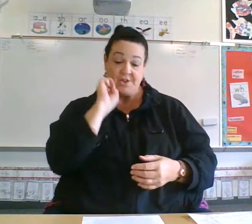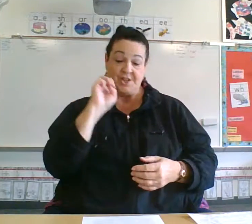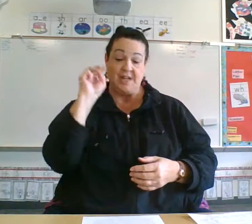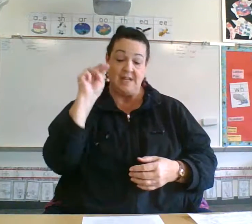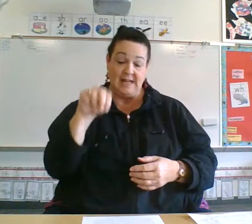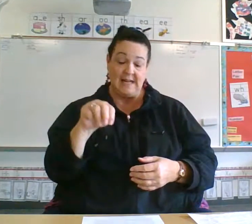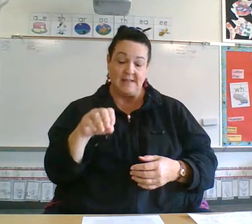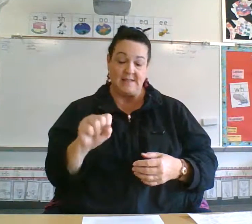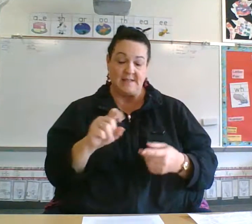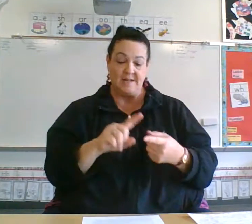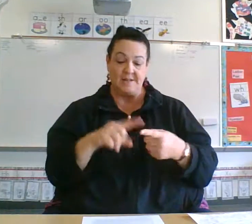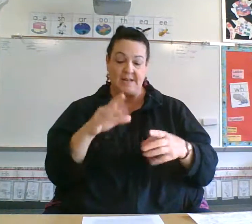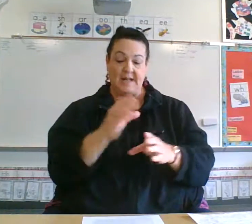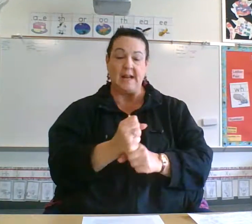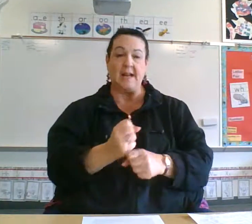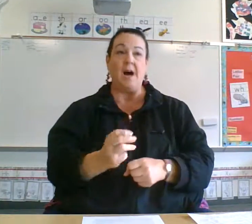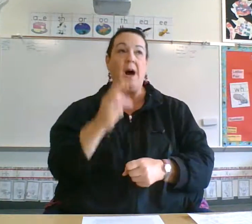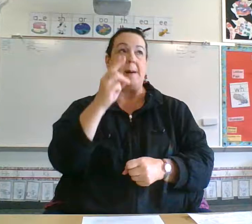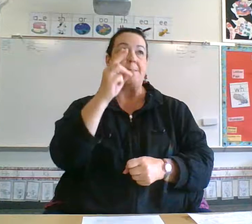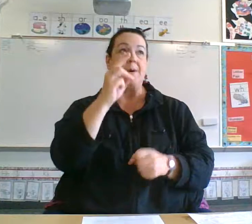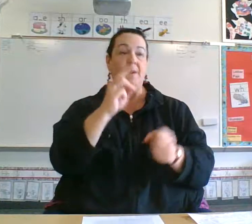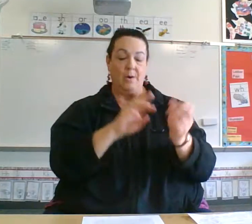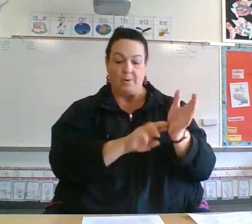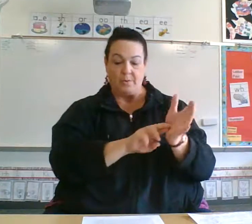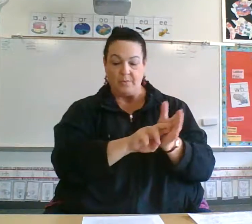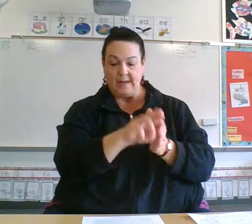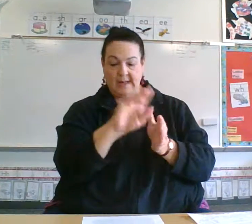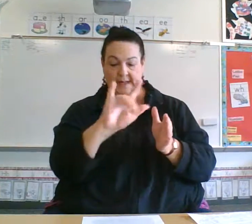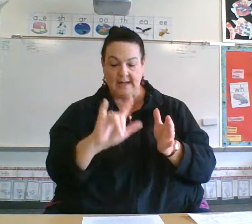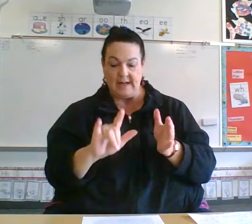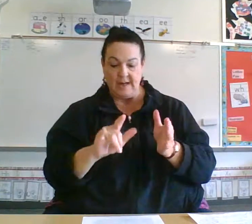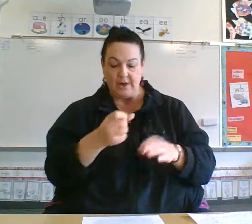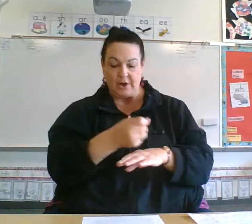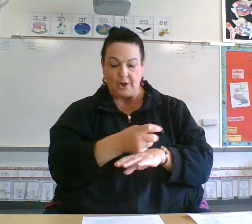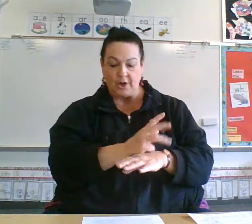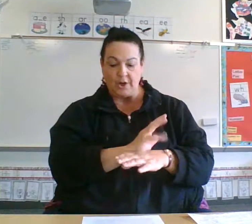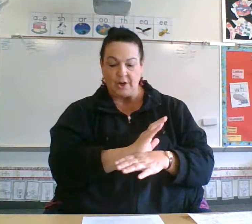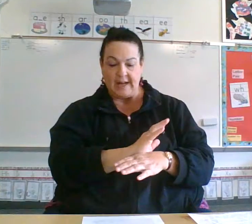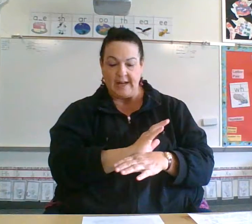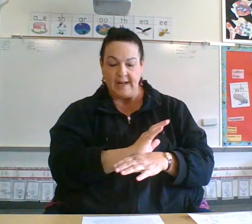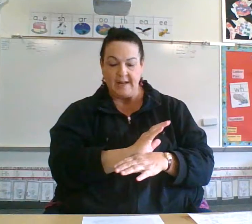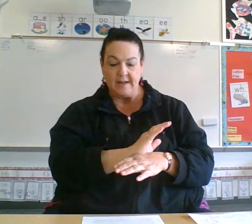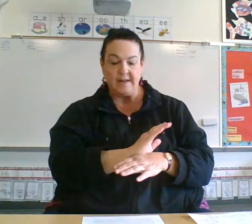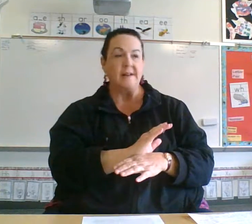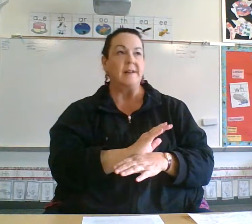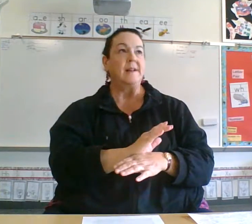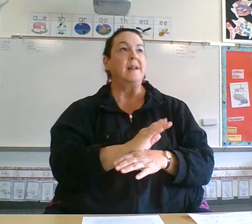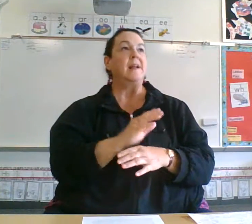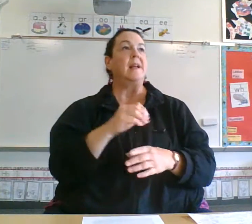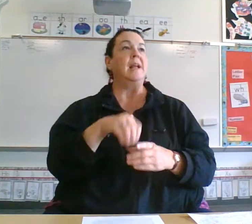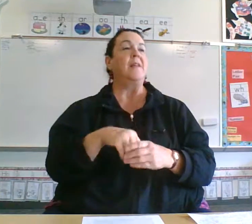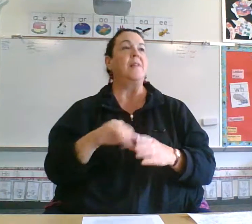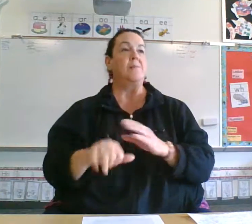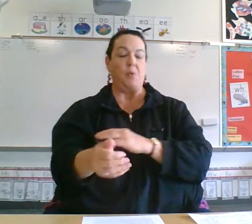She needs to get up really early in the